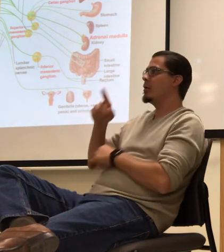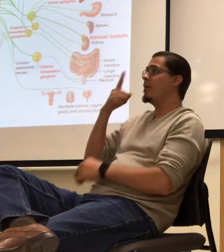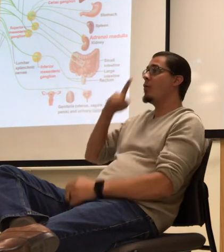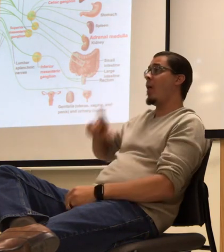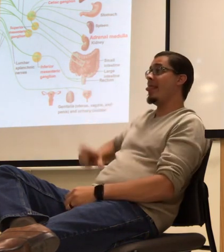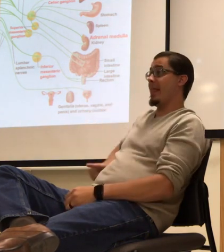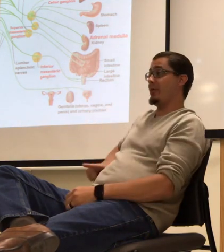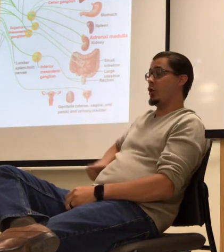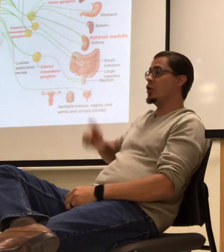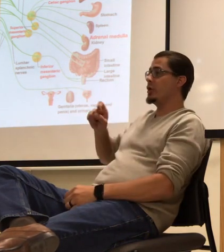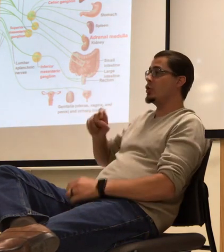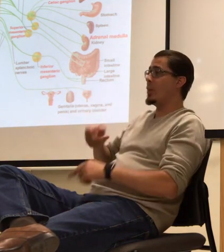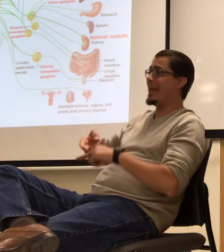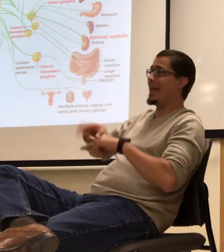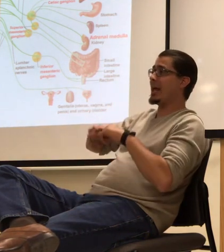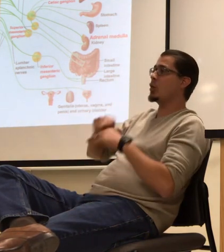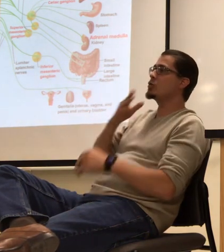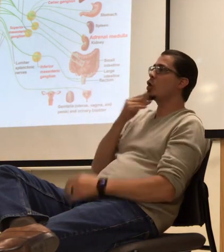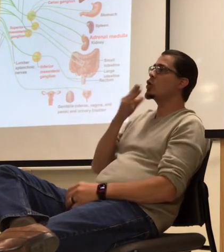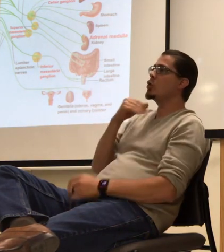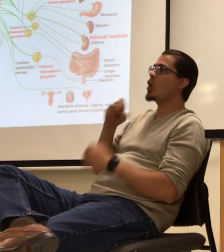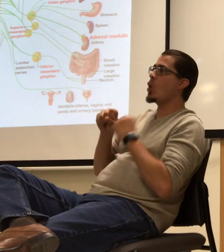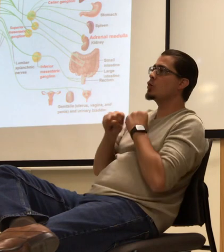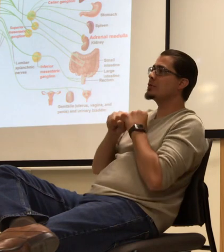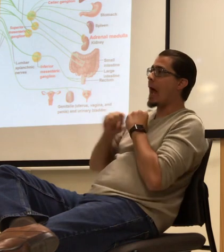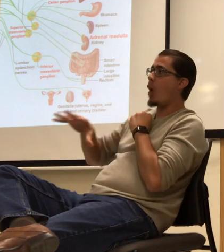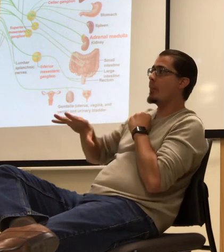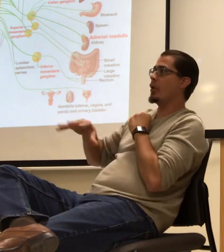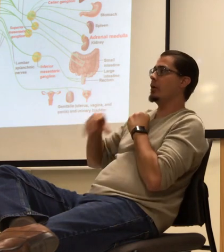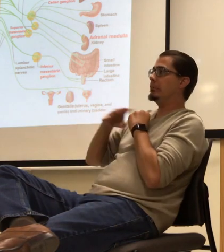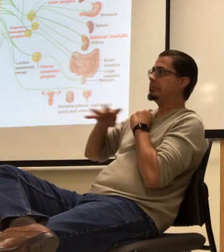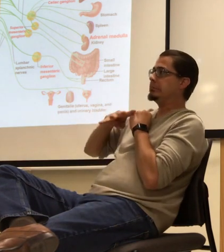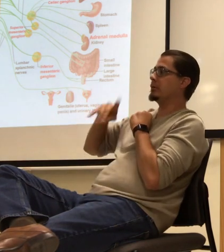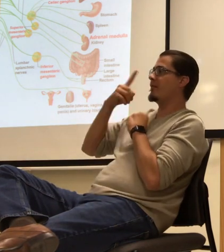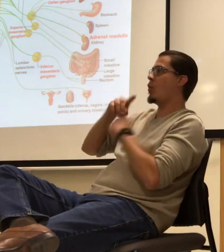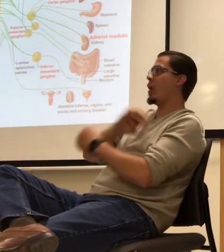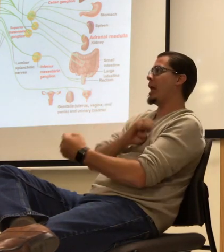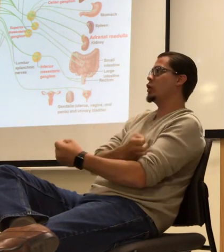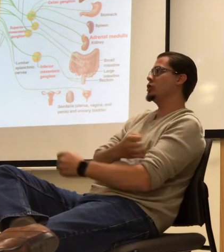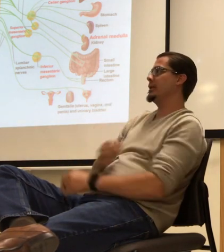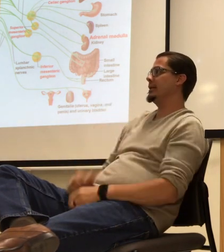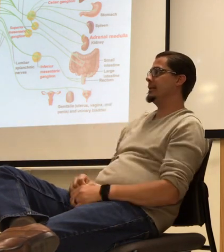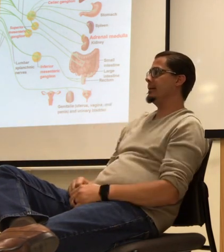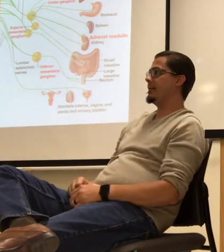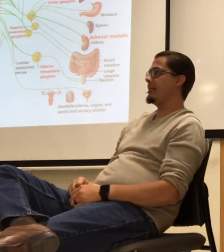want to increase the glucose output for energy.